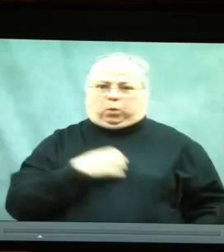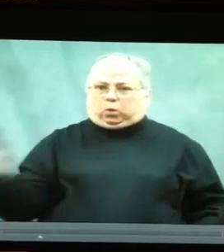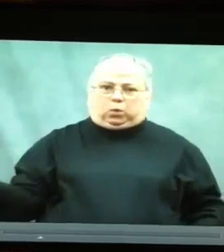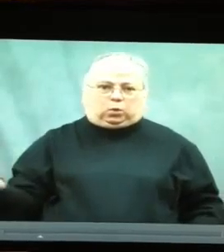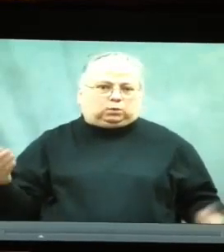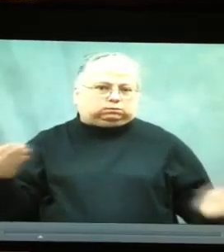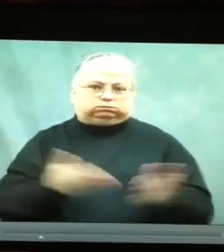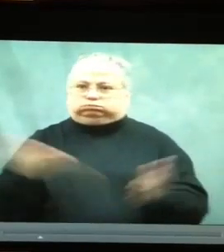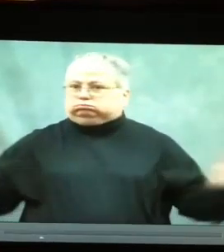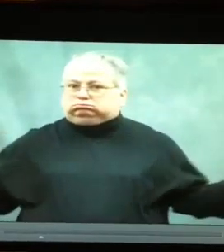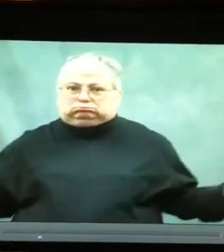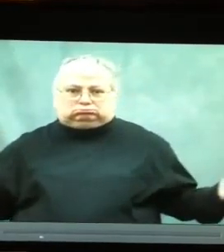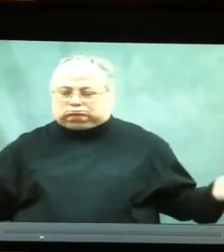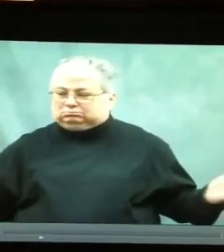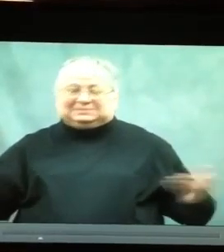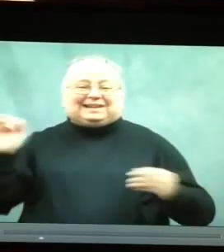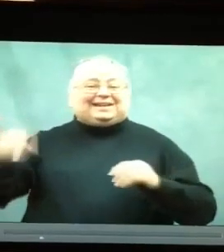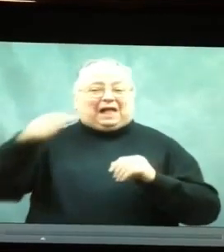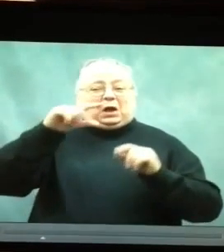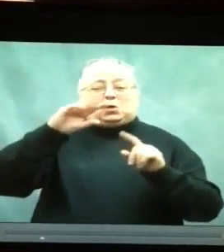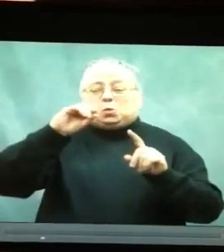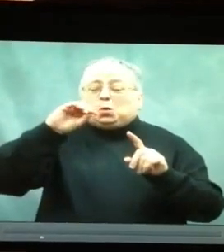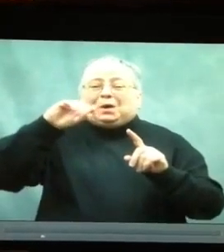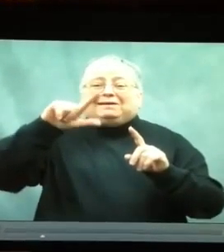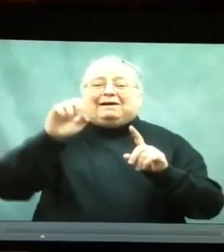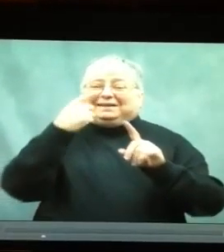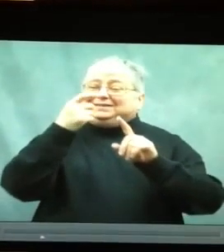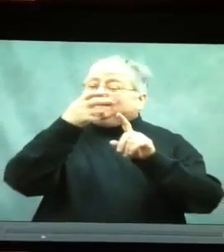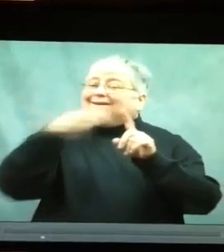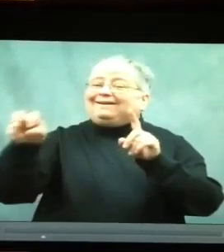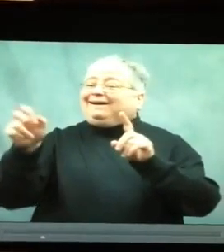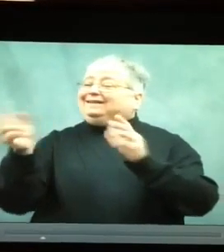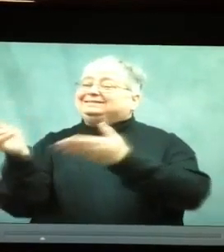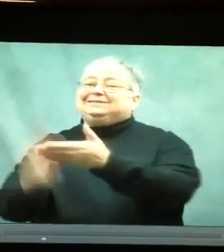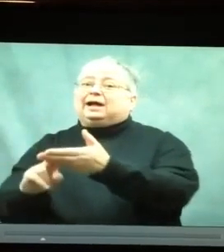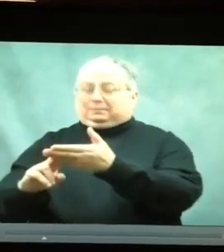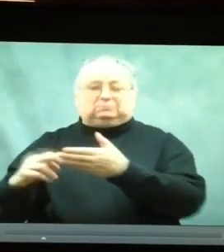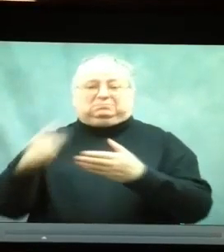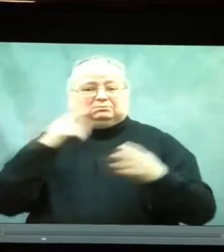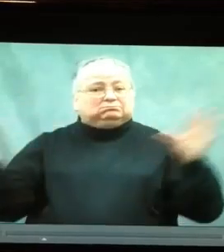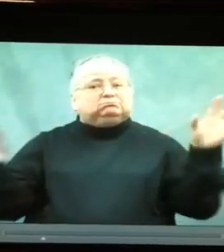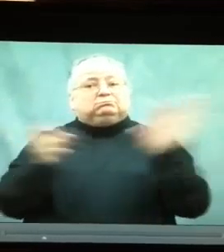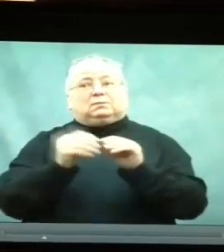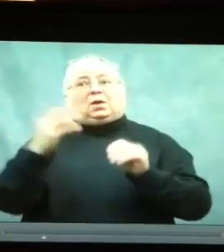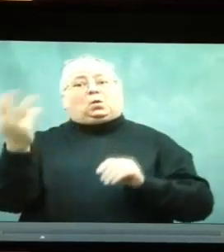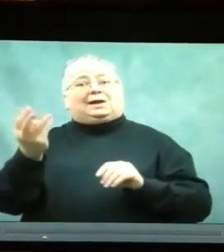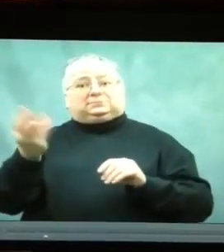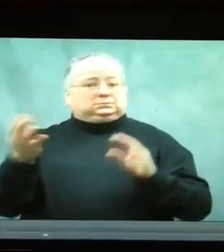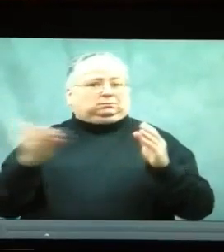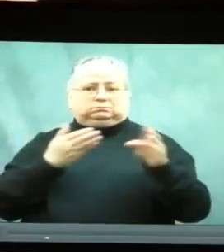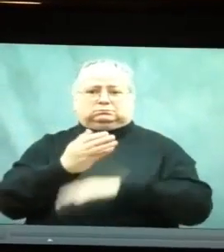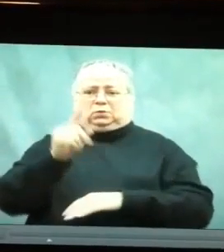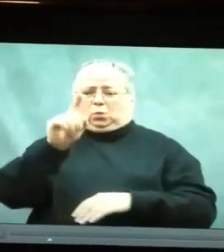So many people are complaining about this and they really don't like it. And there's already a petition going